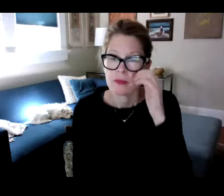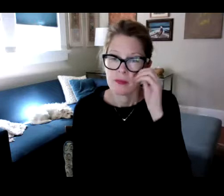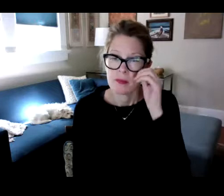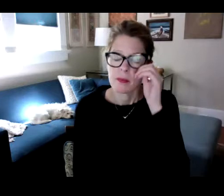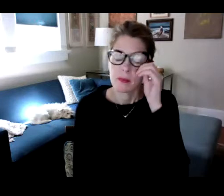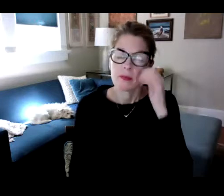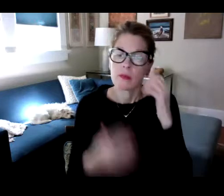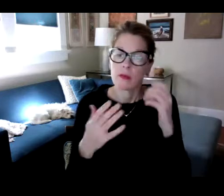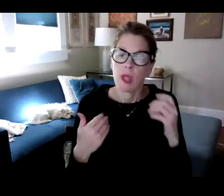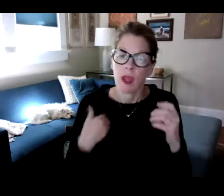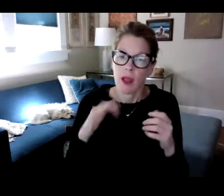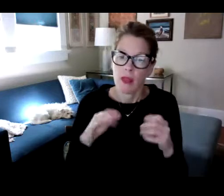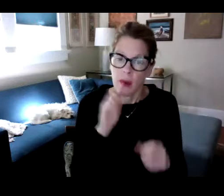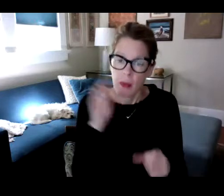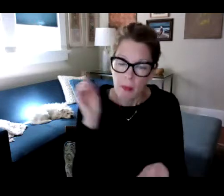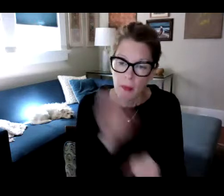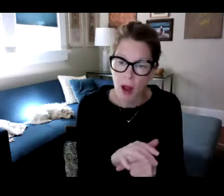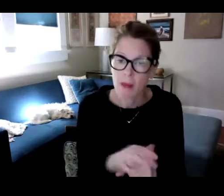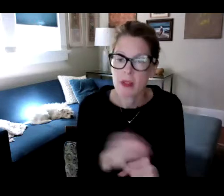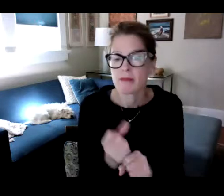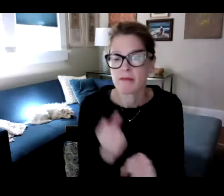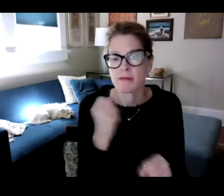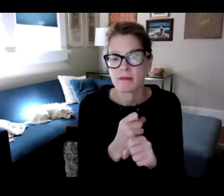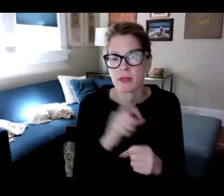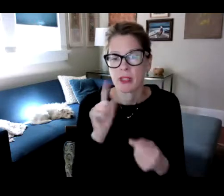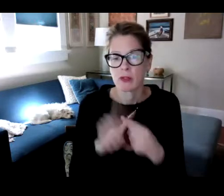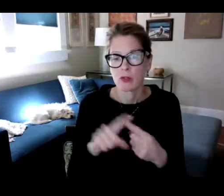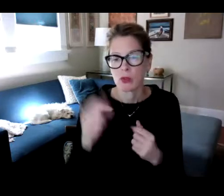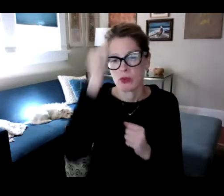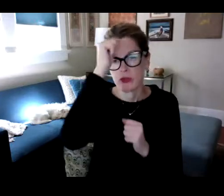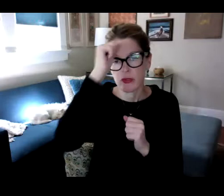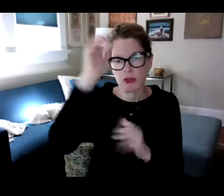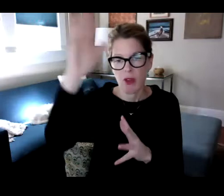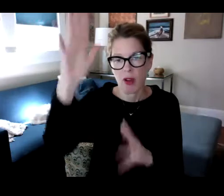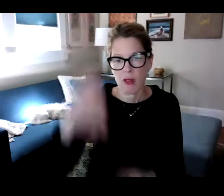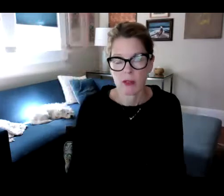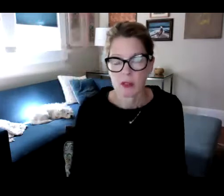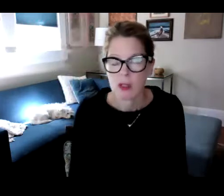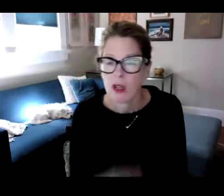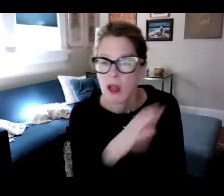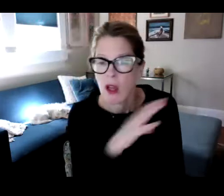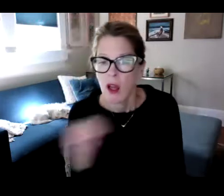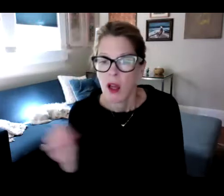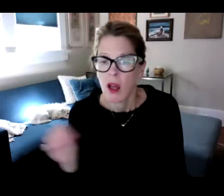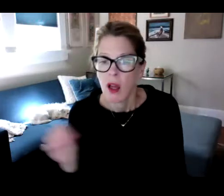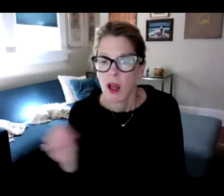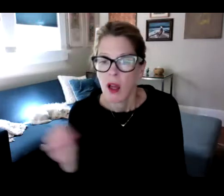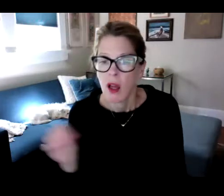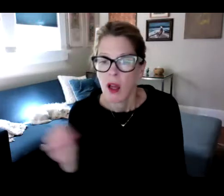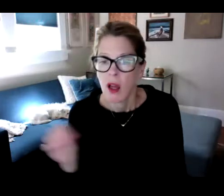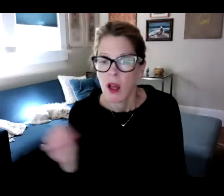the promise he made to our fathers, and to Abraham and